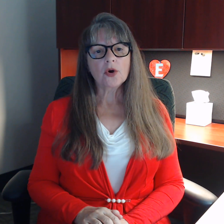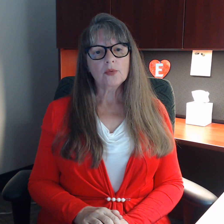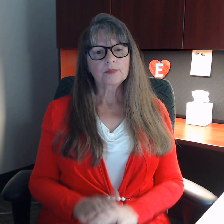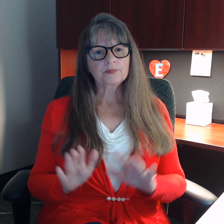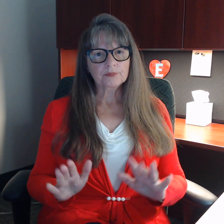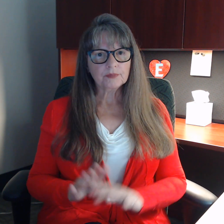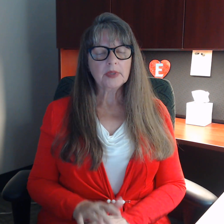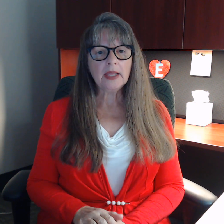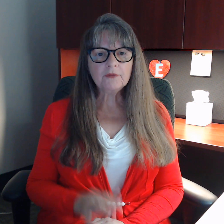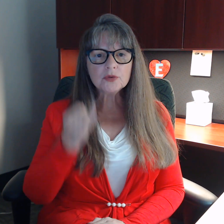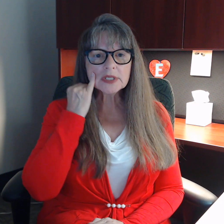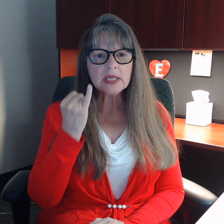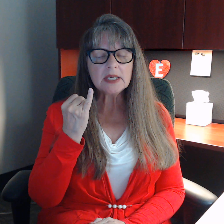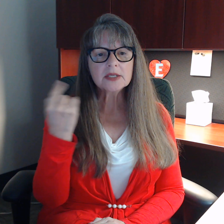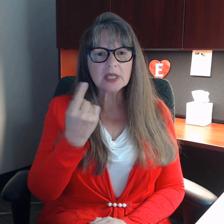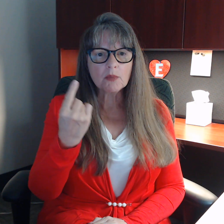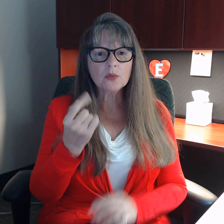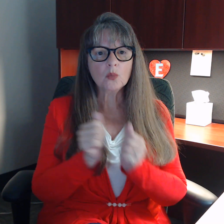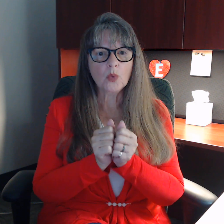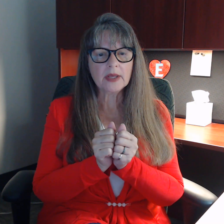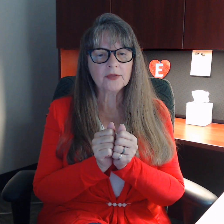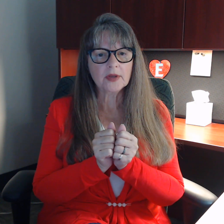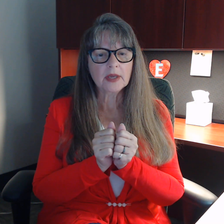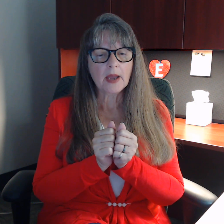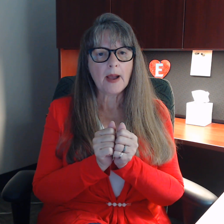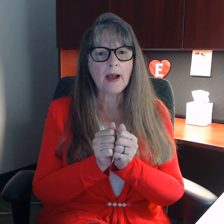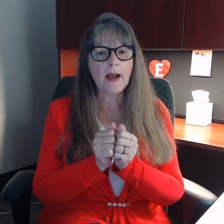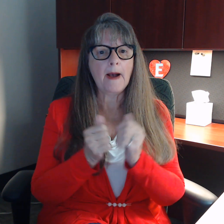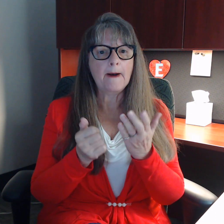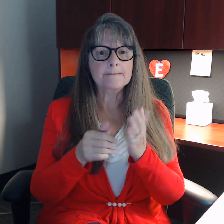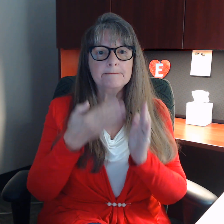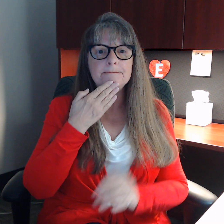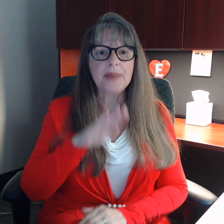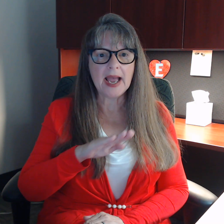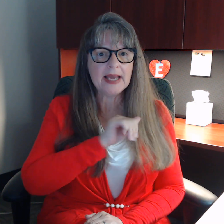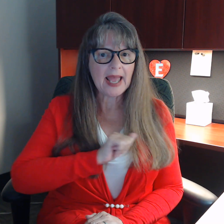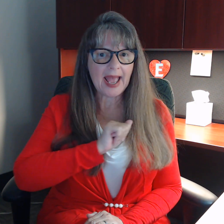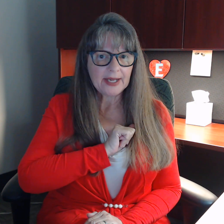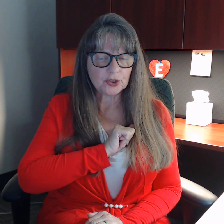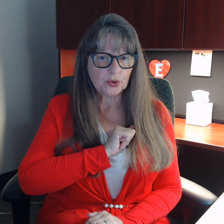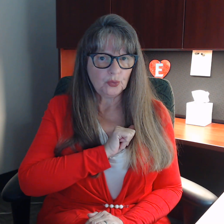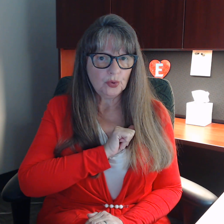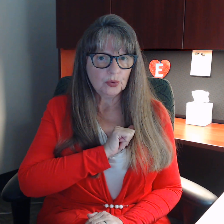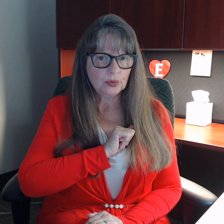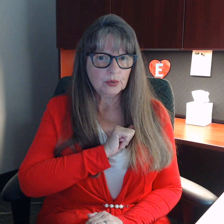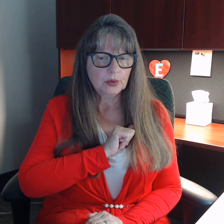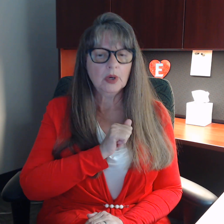So if you see someone with a bad attitude